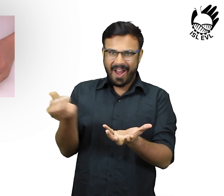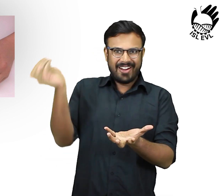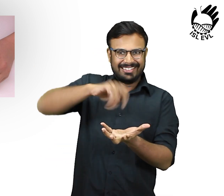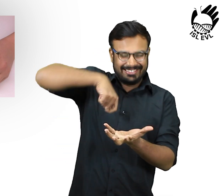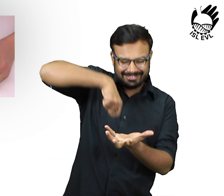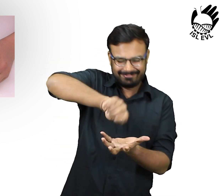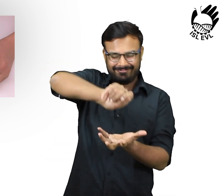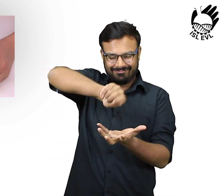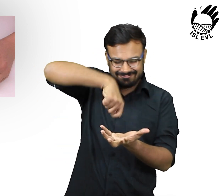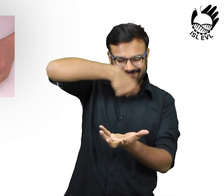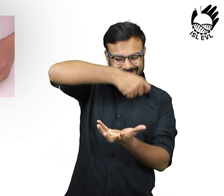Step 2.